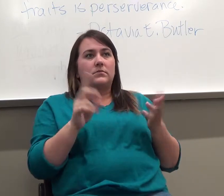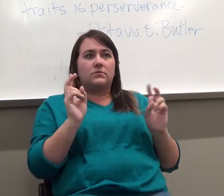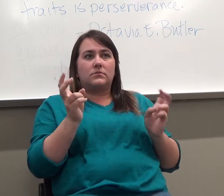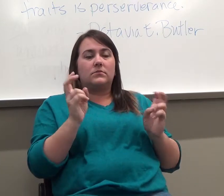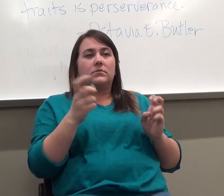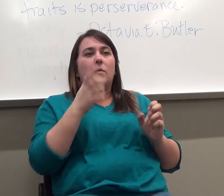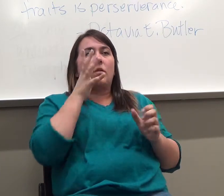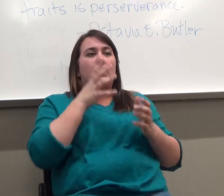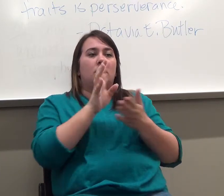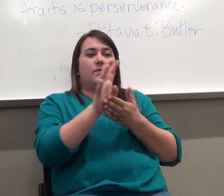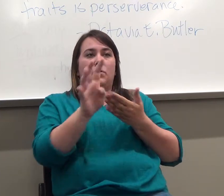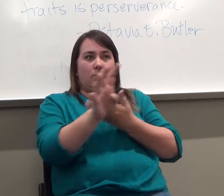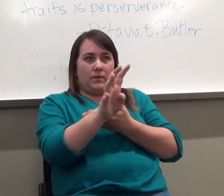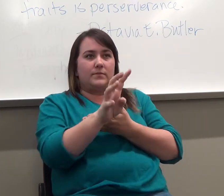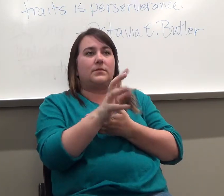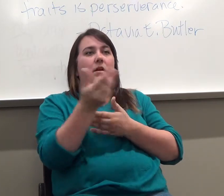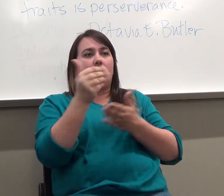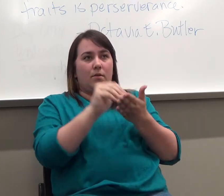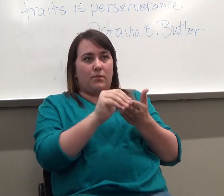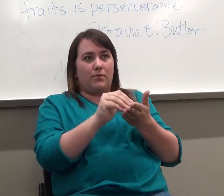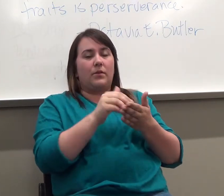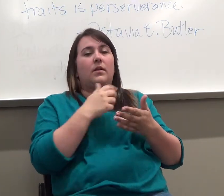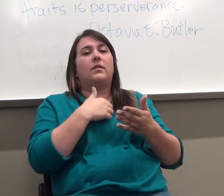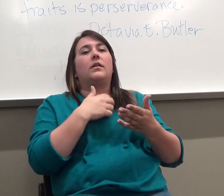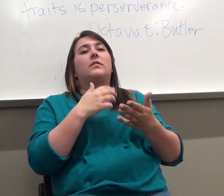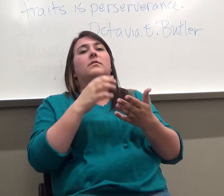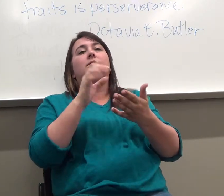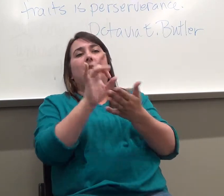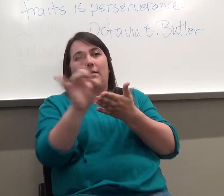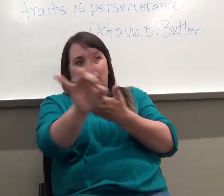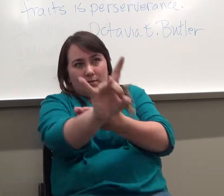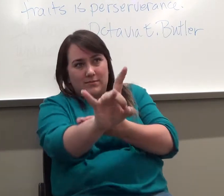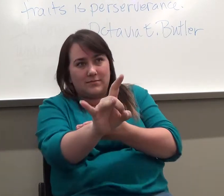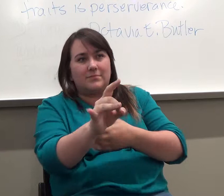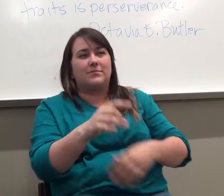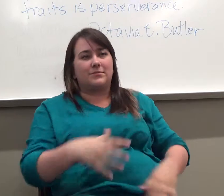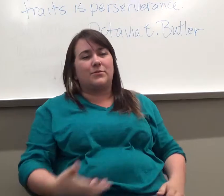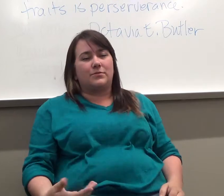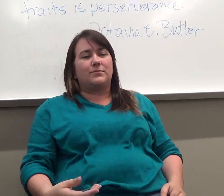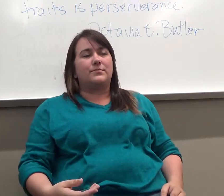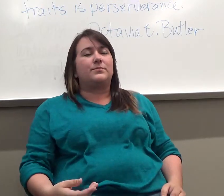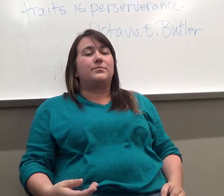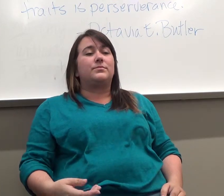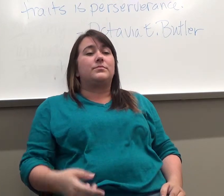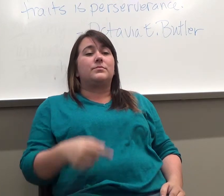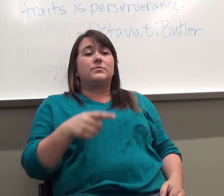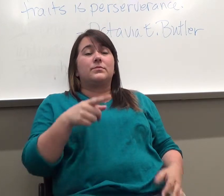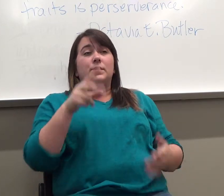one at midterm and then another one at 3/4. Okay, so what you need to be looking for on